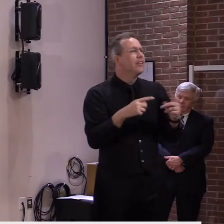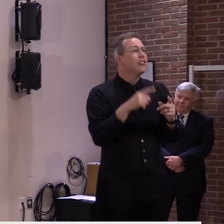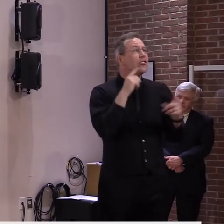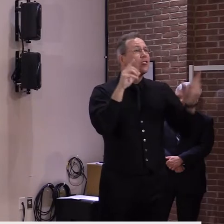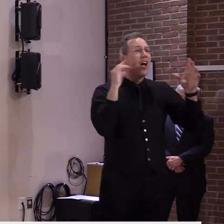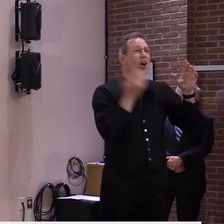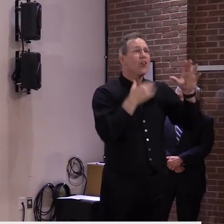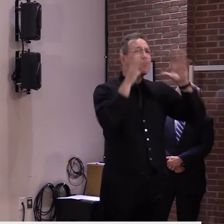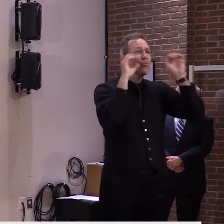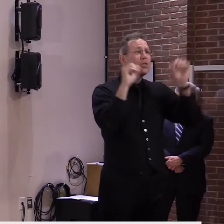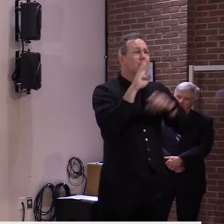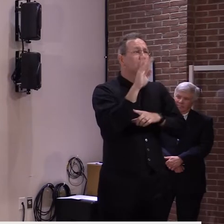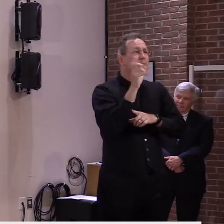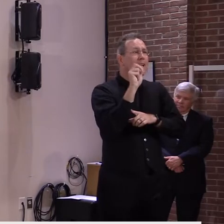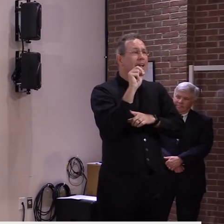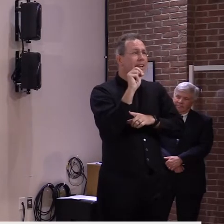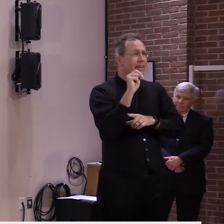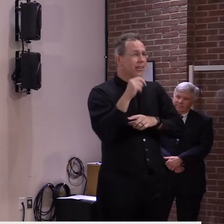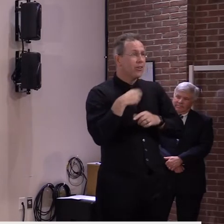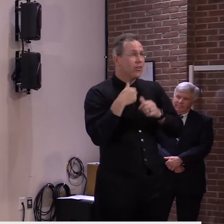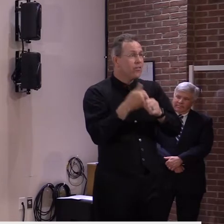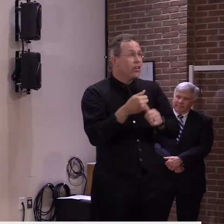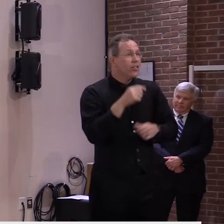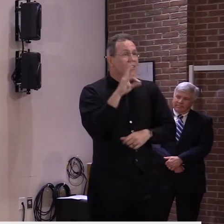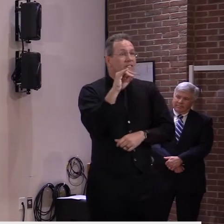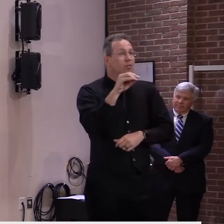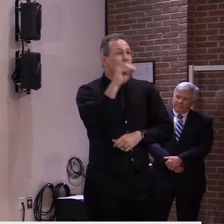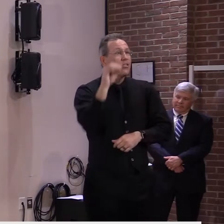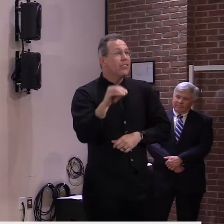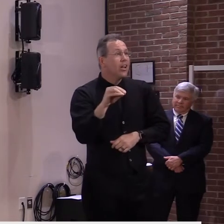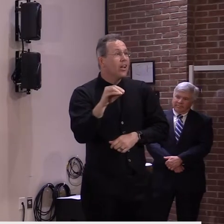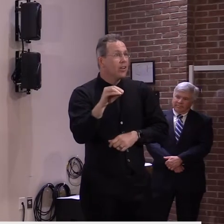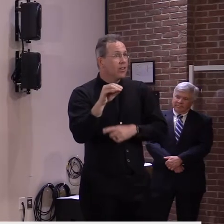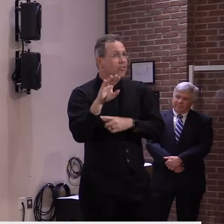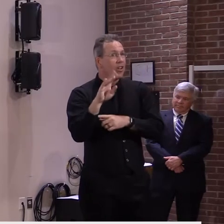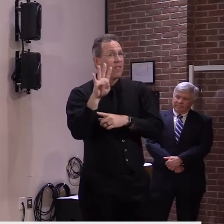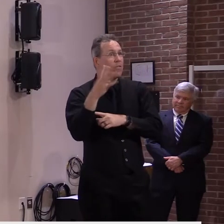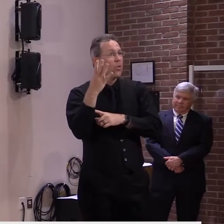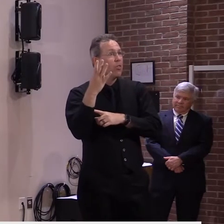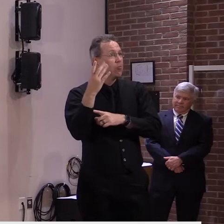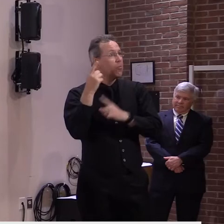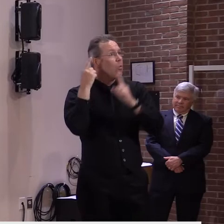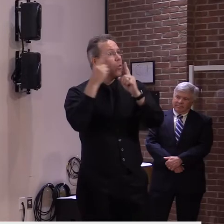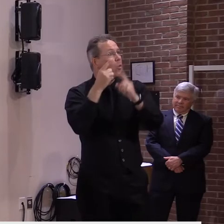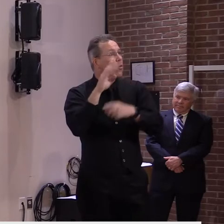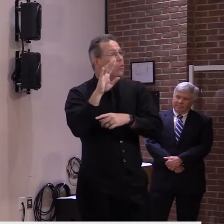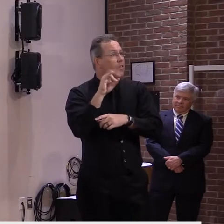the 4th of July, and that's of those 18 and over. Now